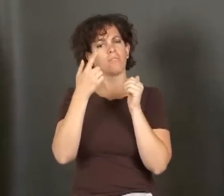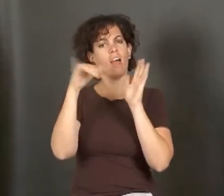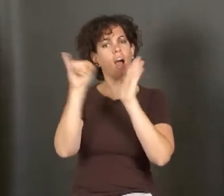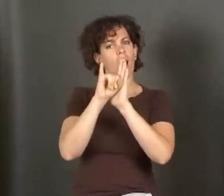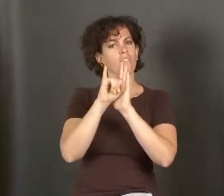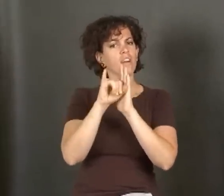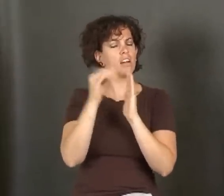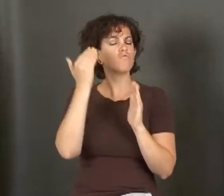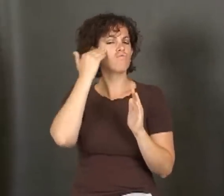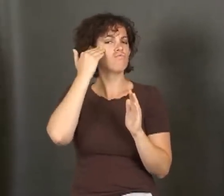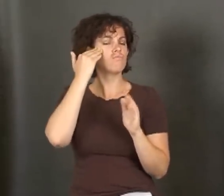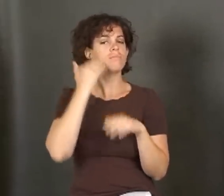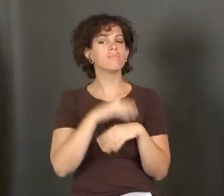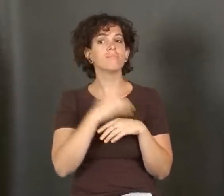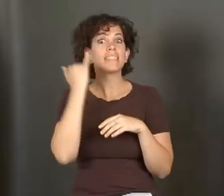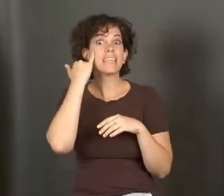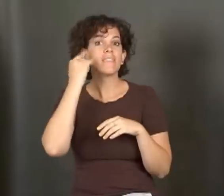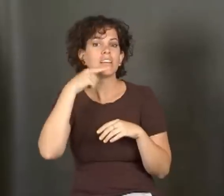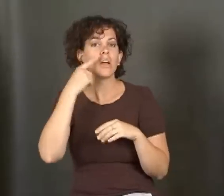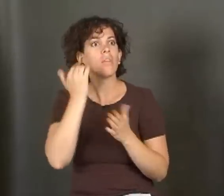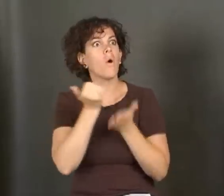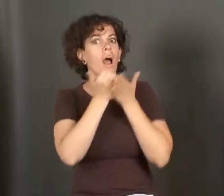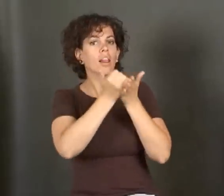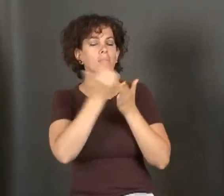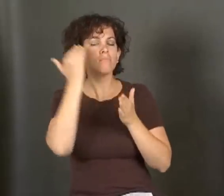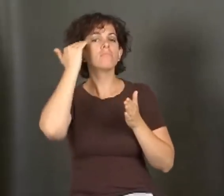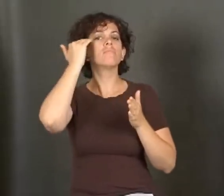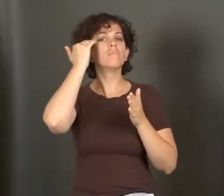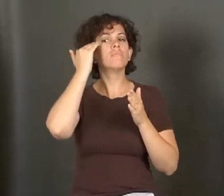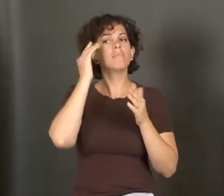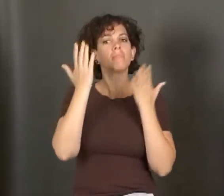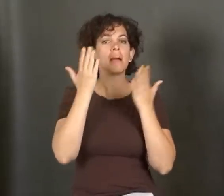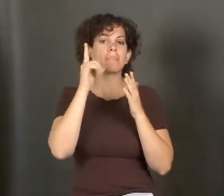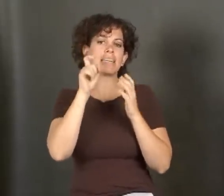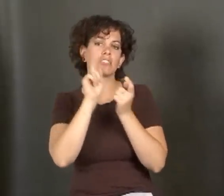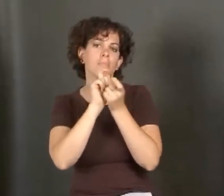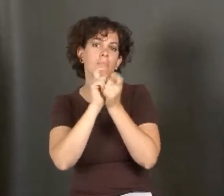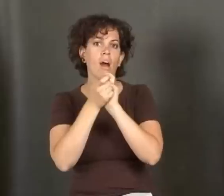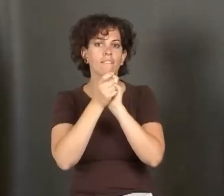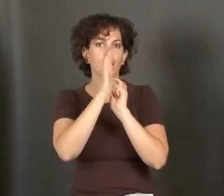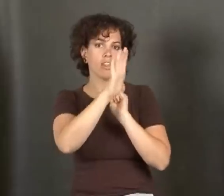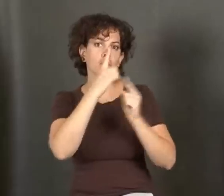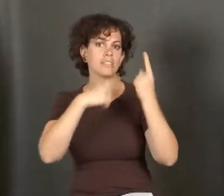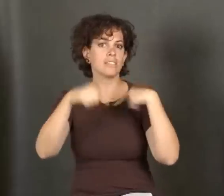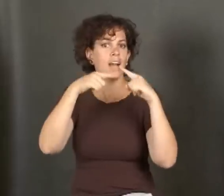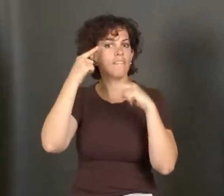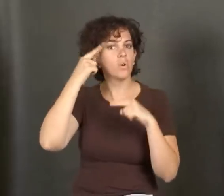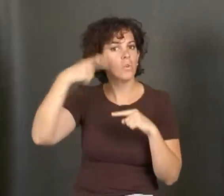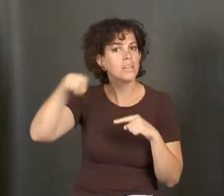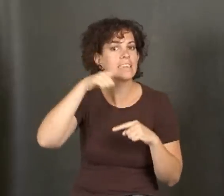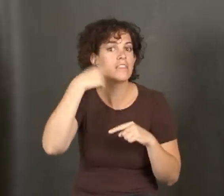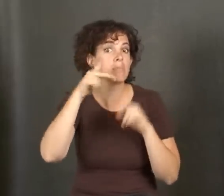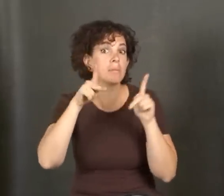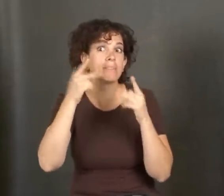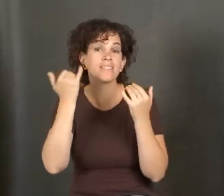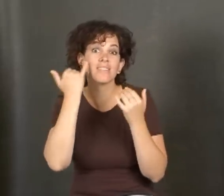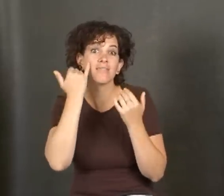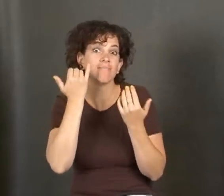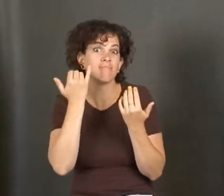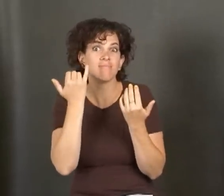communities, it's just a way of identifying one another. If they know that a person is hearing, then they might modify their sign language to